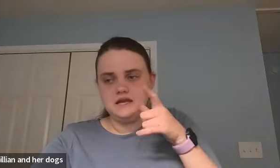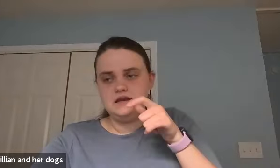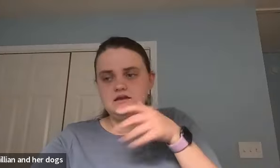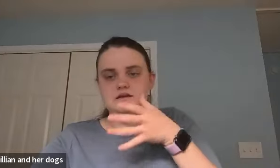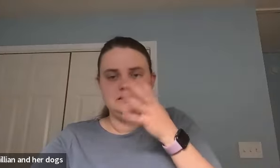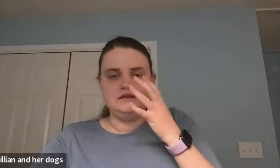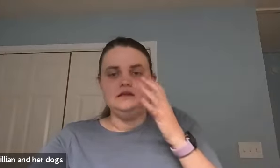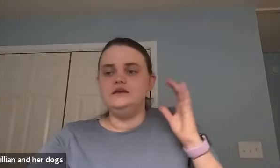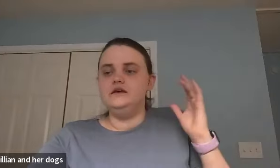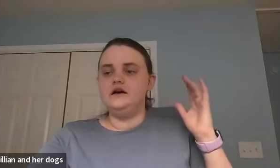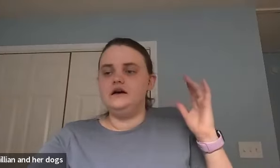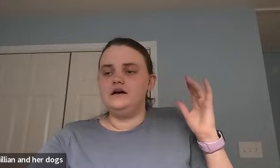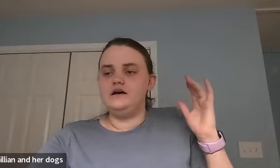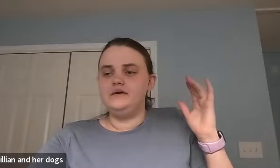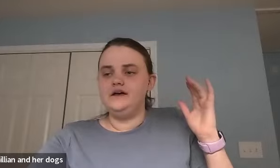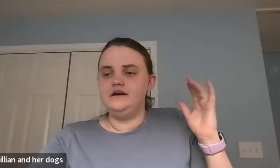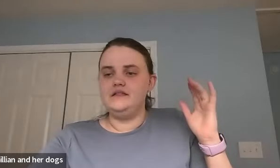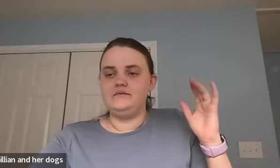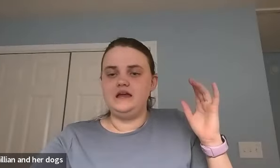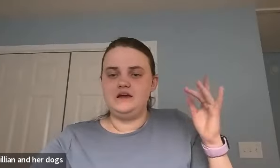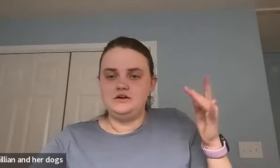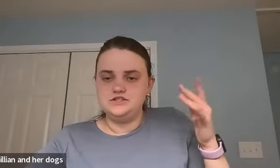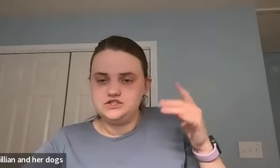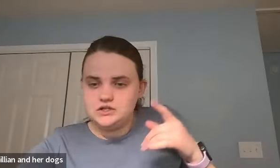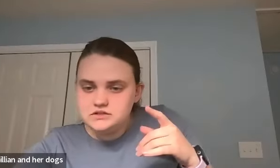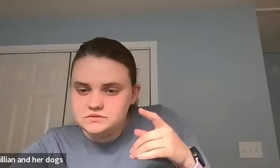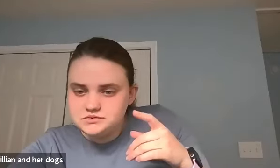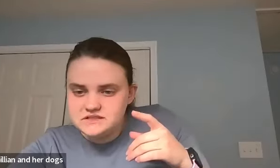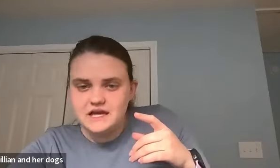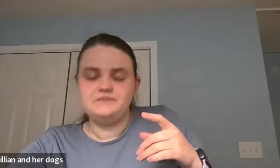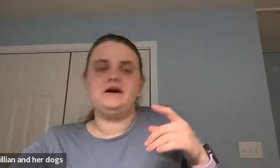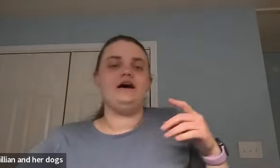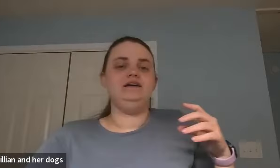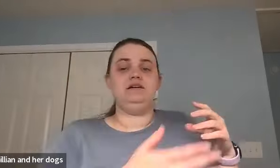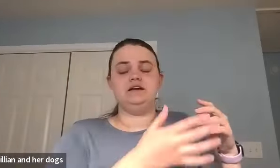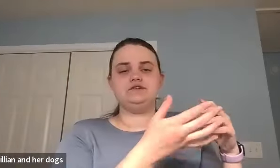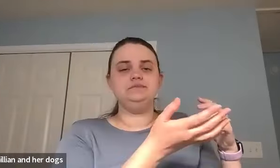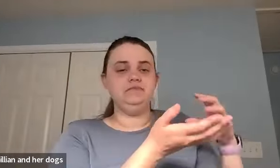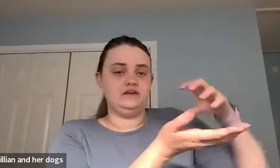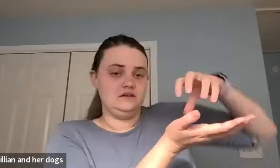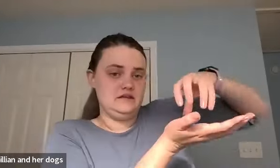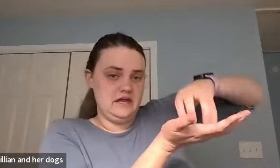lemonade. And then we had our desserts, which was cake and pie and ice cream.